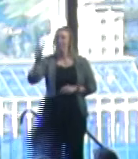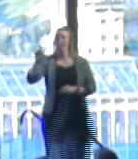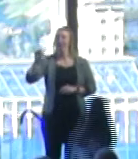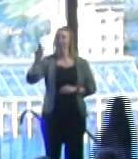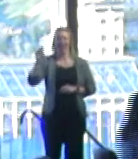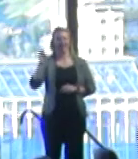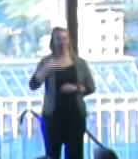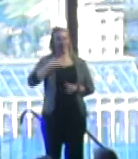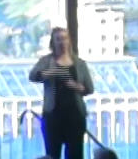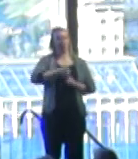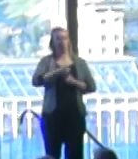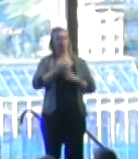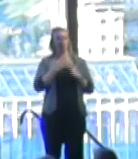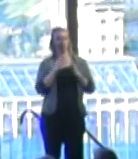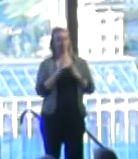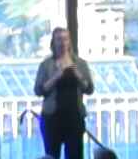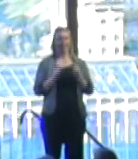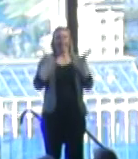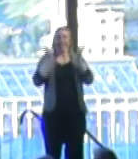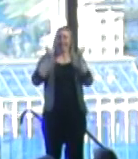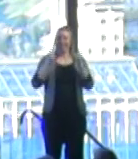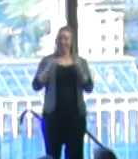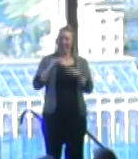it's got its own like celebration right in the middle.